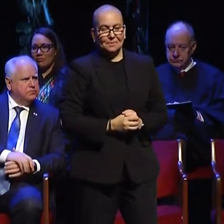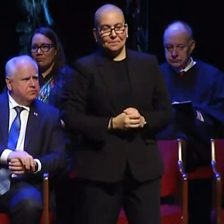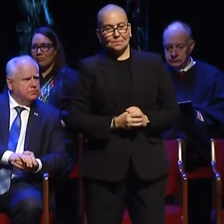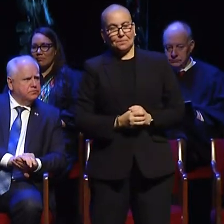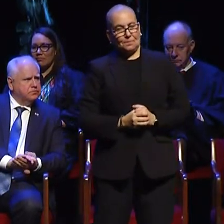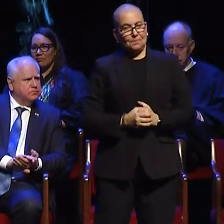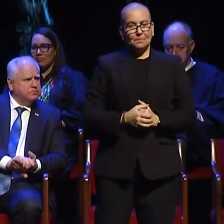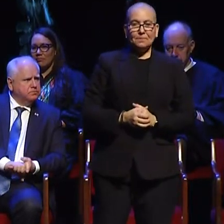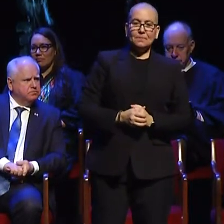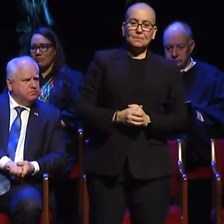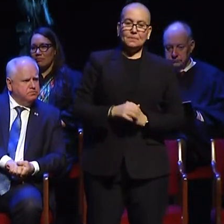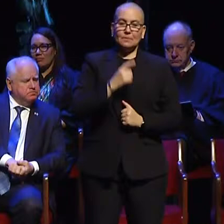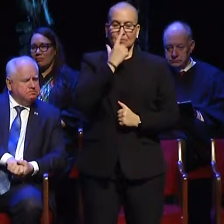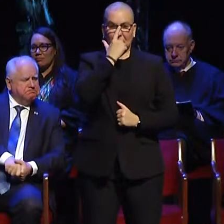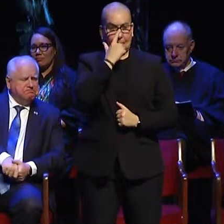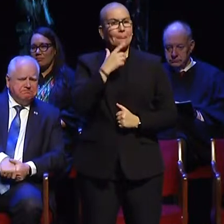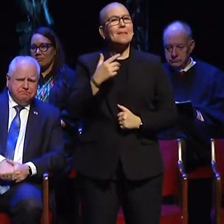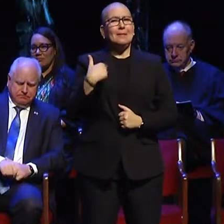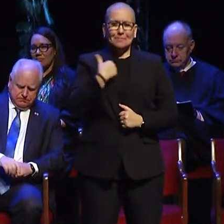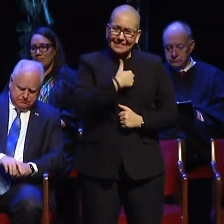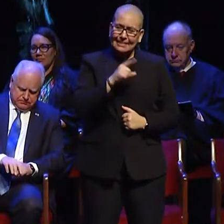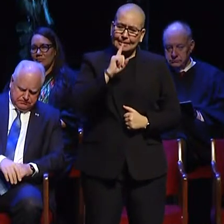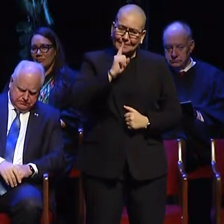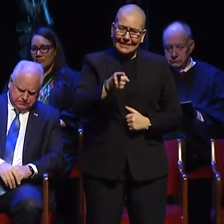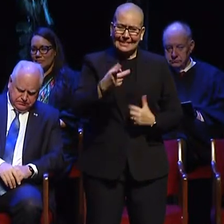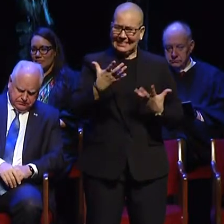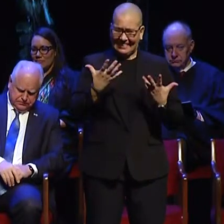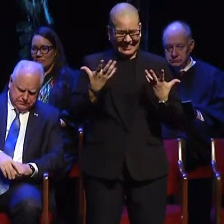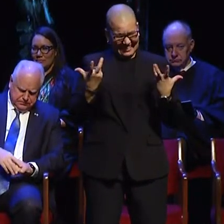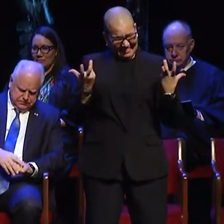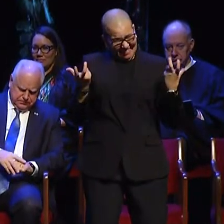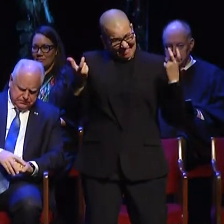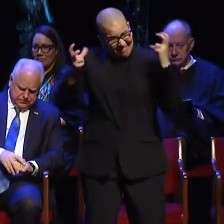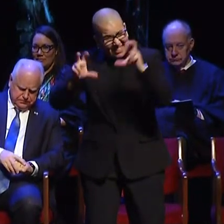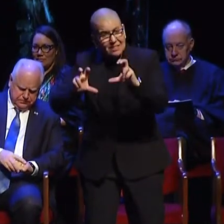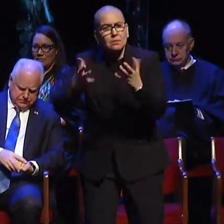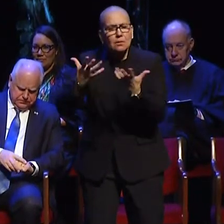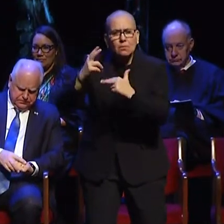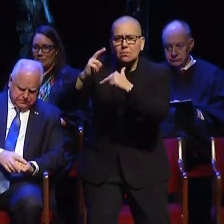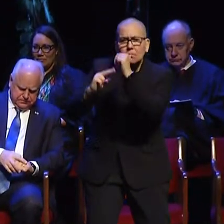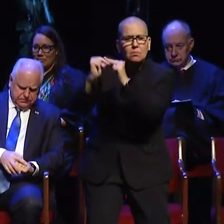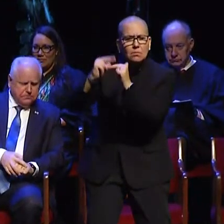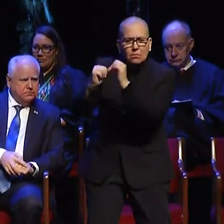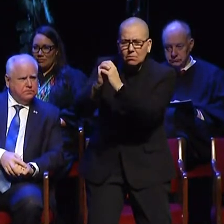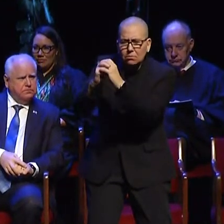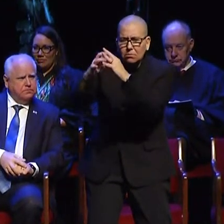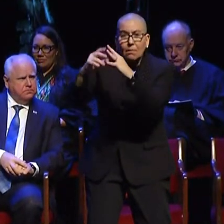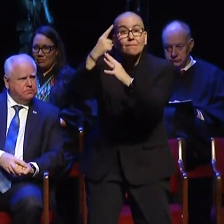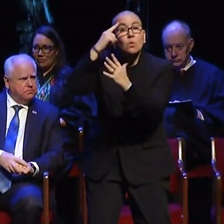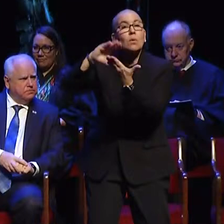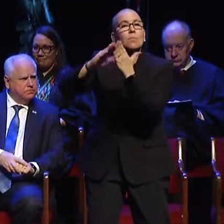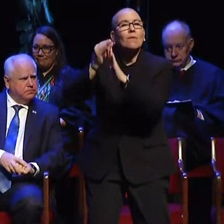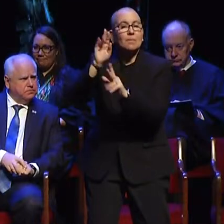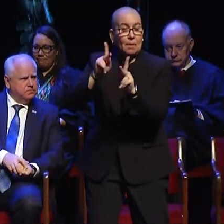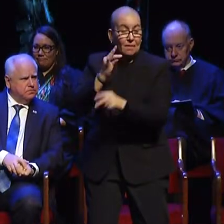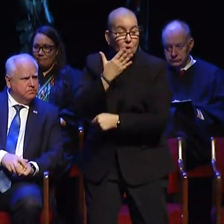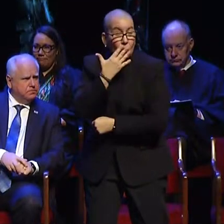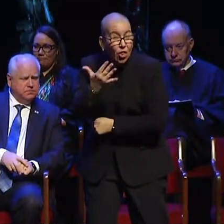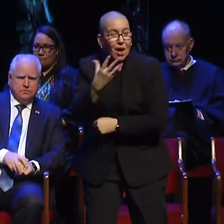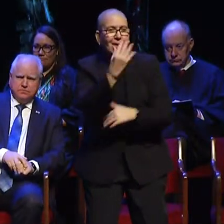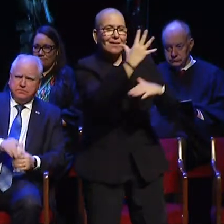We invested in capital projects led by and for communities of color and Native communities for the first